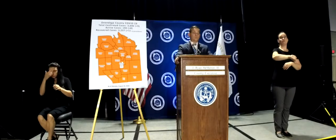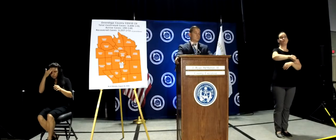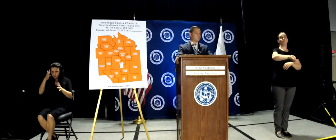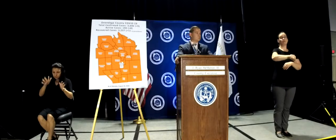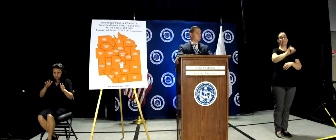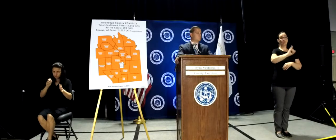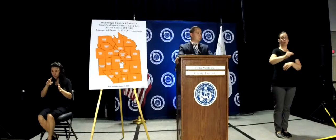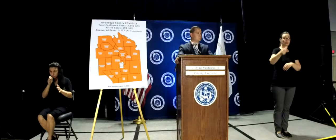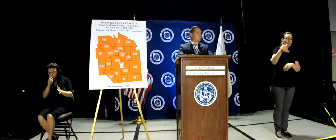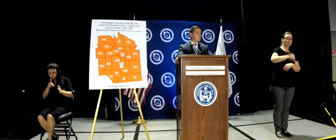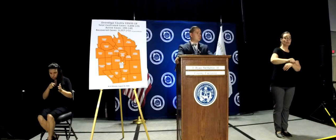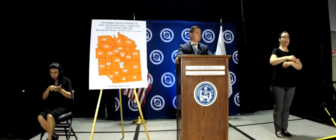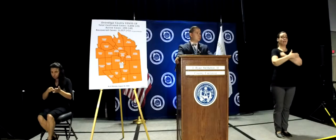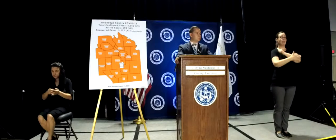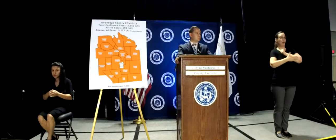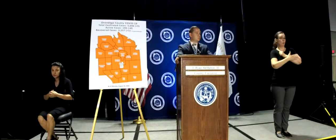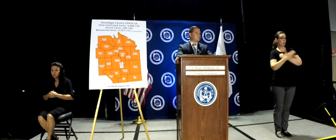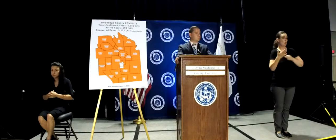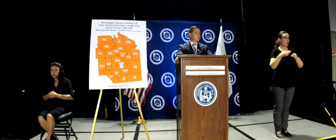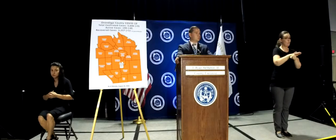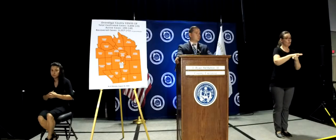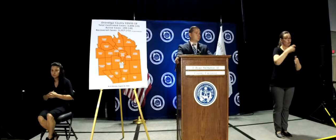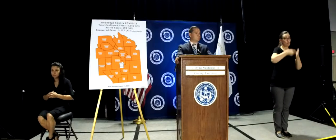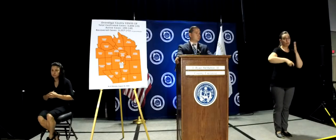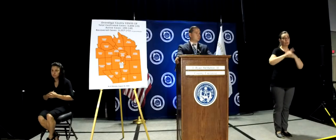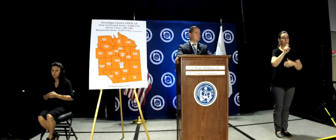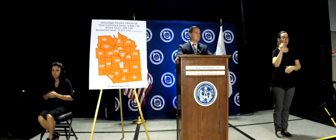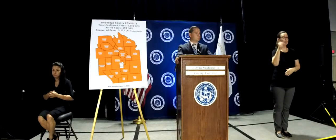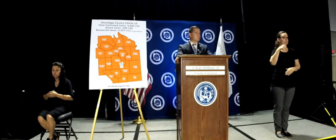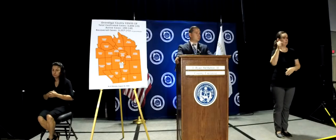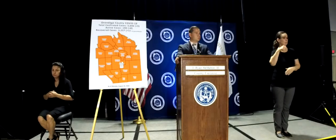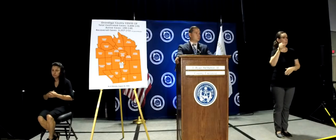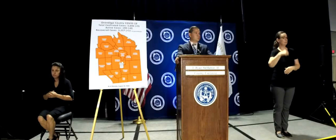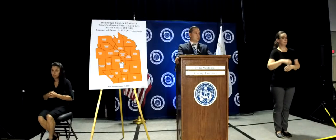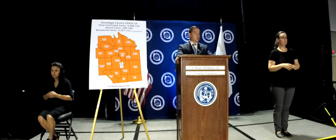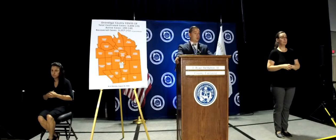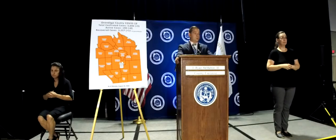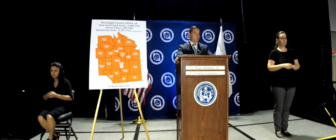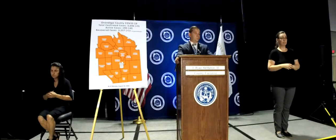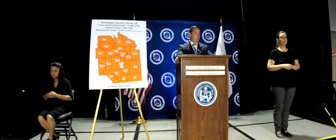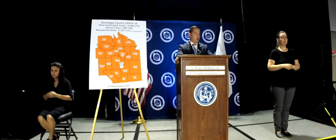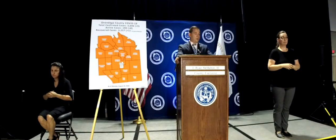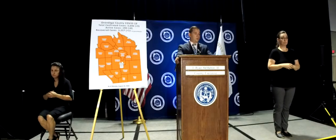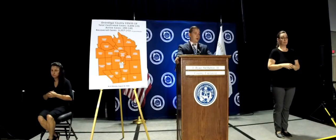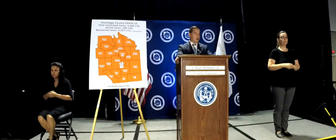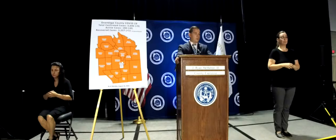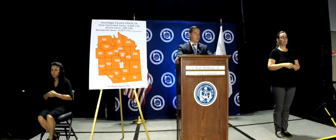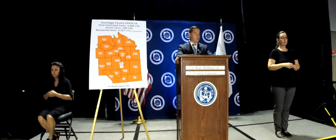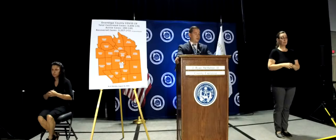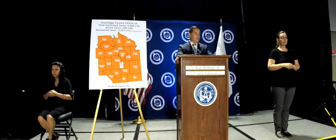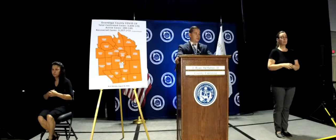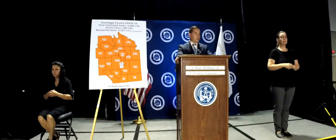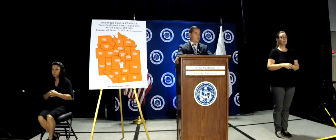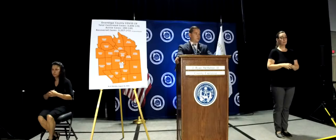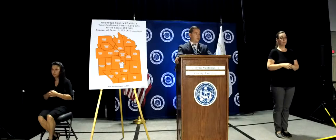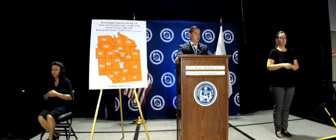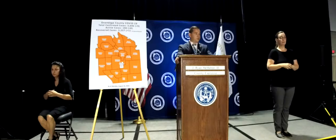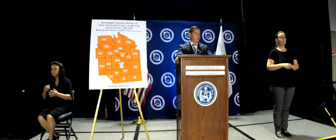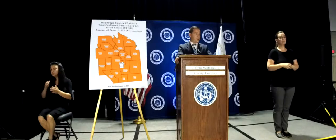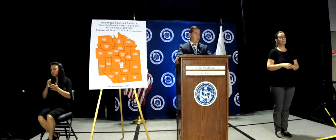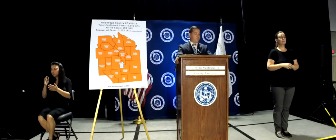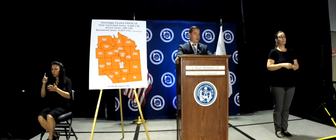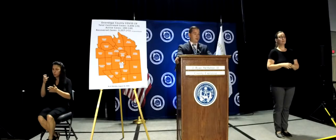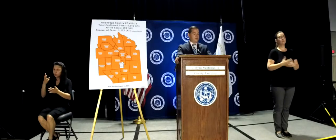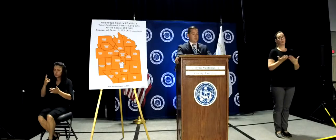What kind of return times are you getting on tests now? Good. Right now, we're seeing the national labs turning